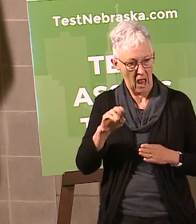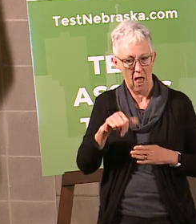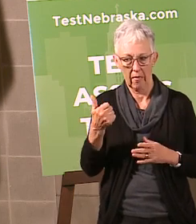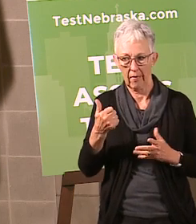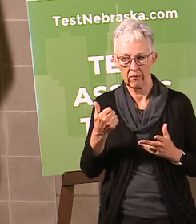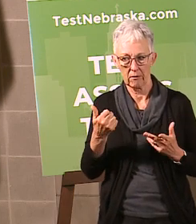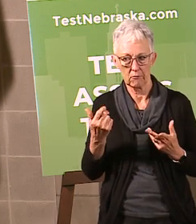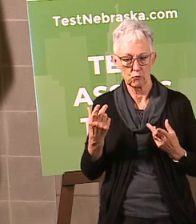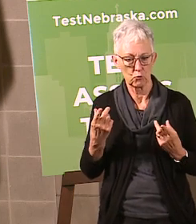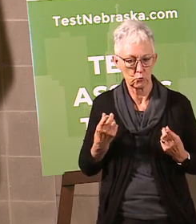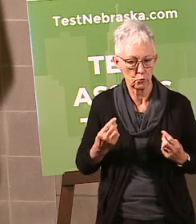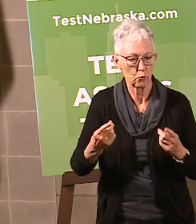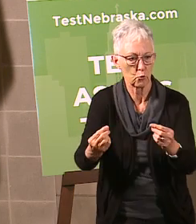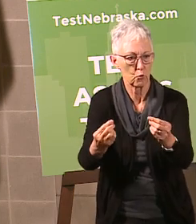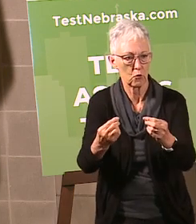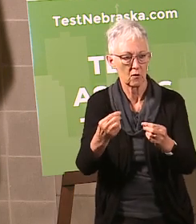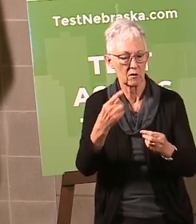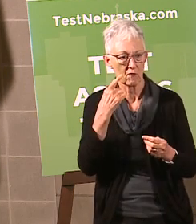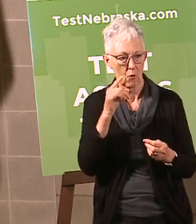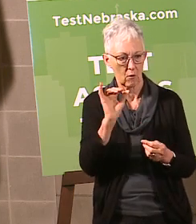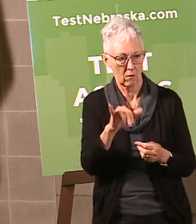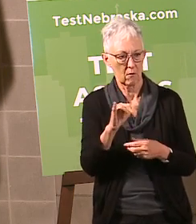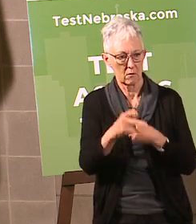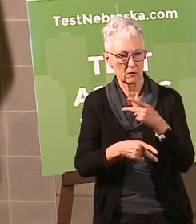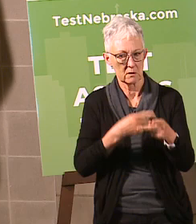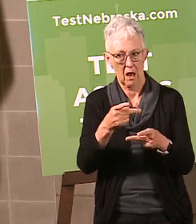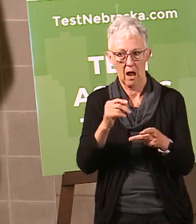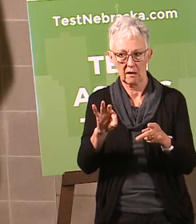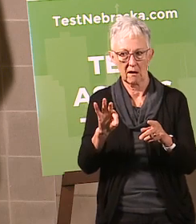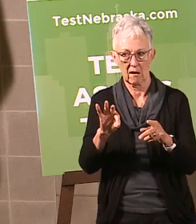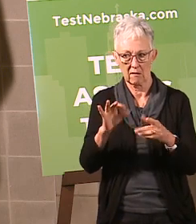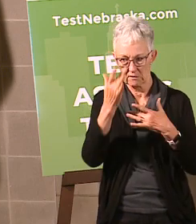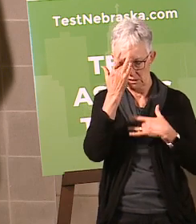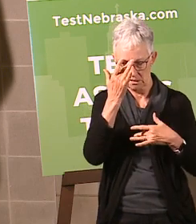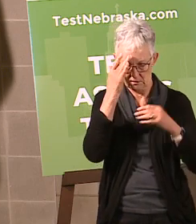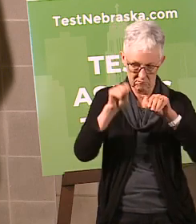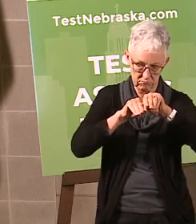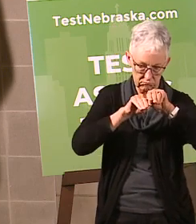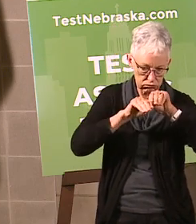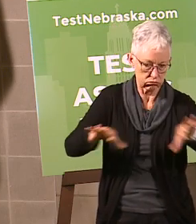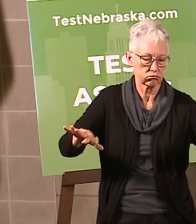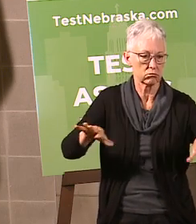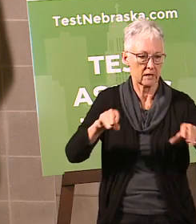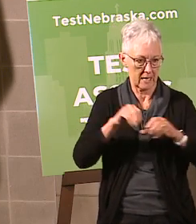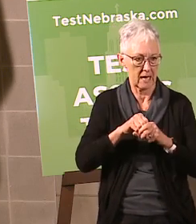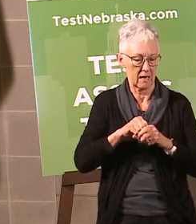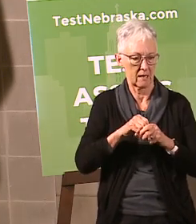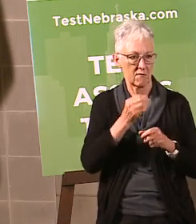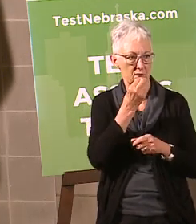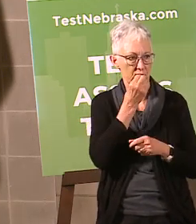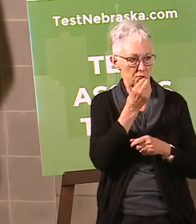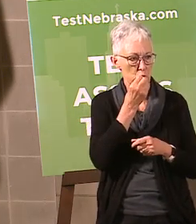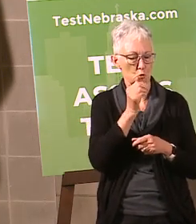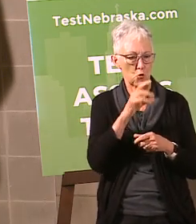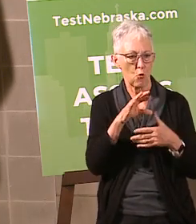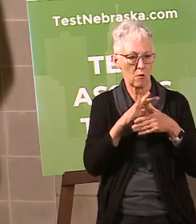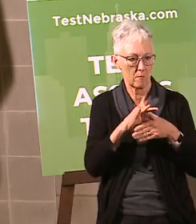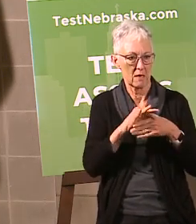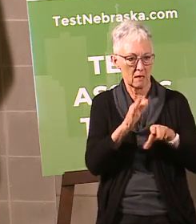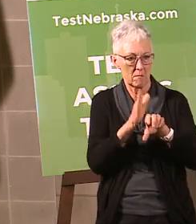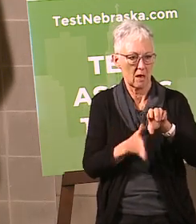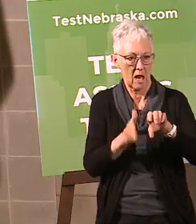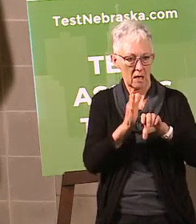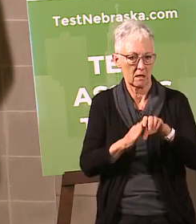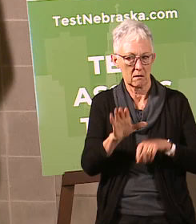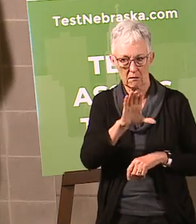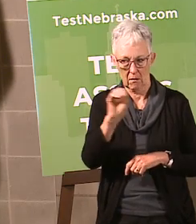steps to deal with these kind of outbreaks in meatpacking? So the question was, with regard to the number of people testing positive at the Madison facility,